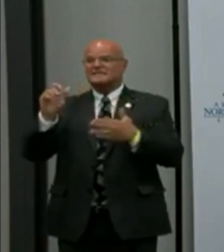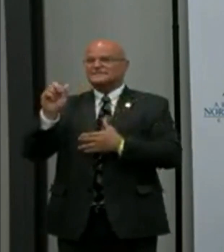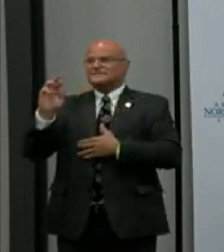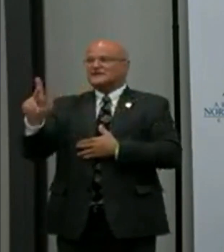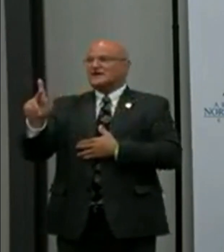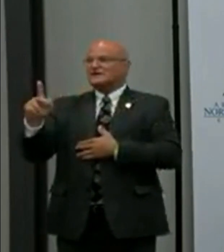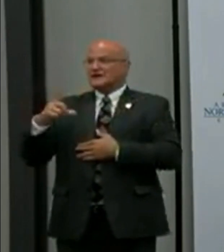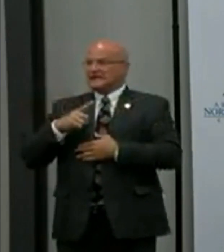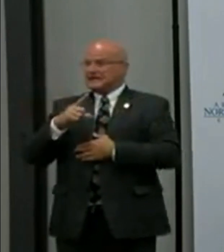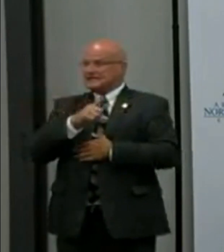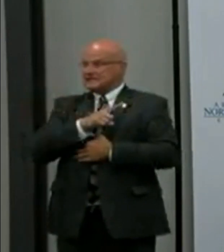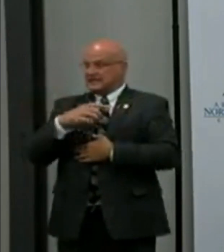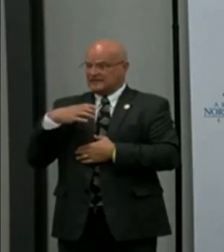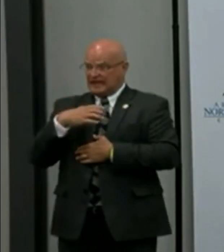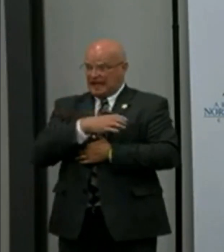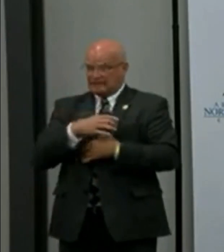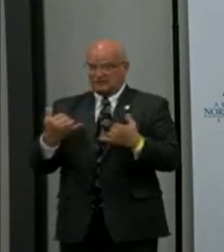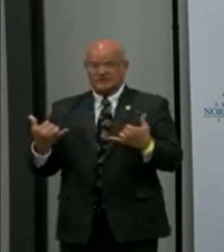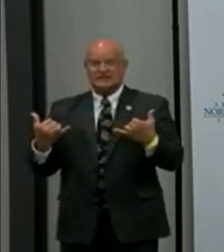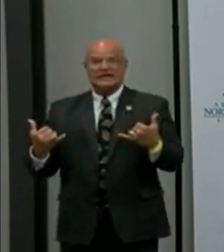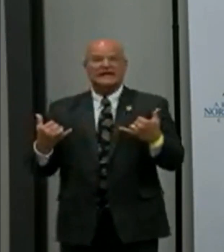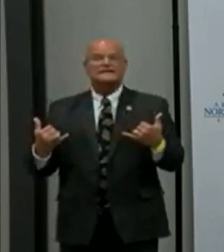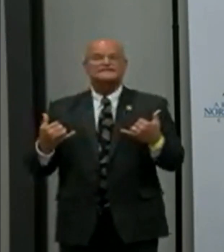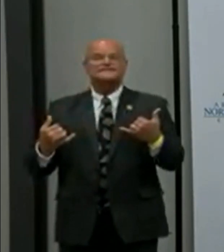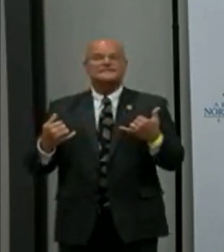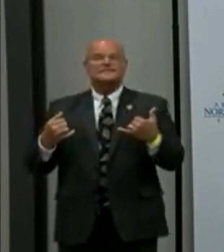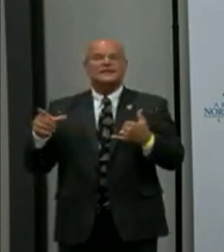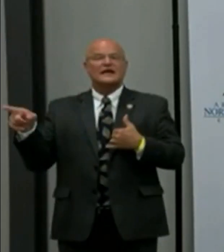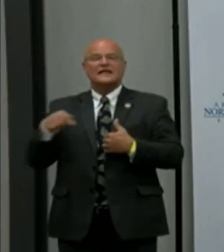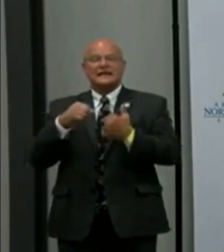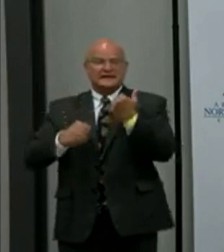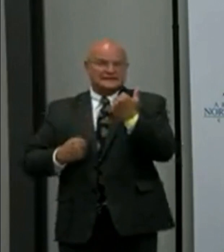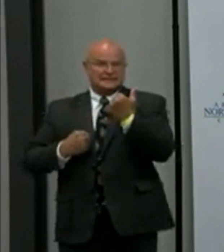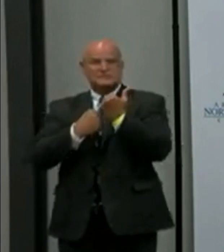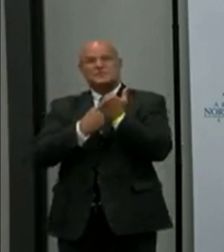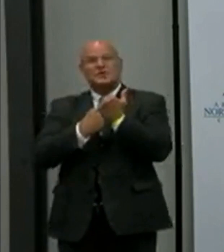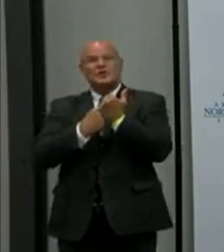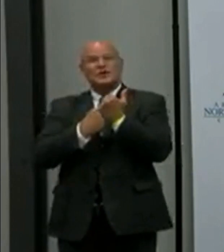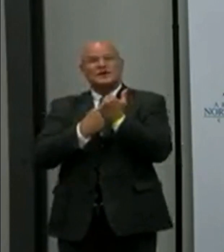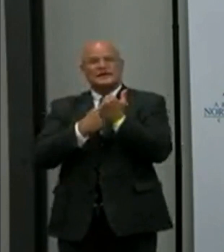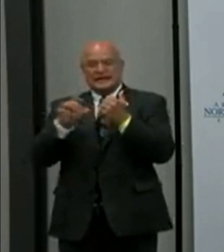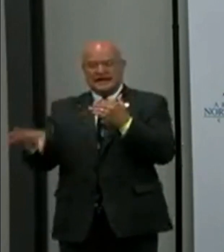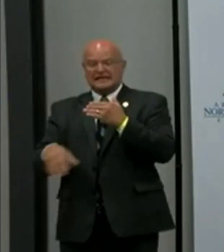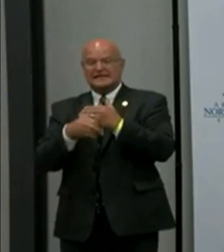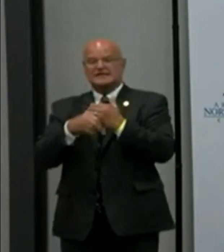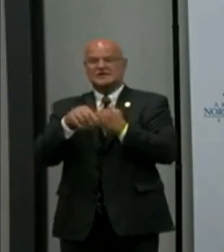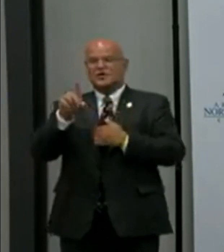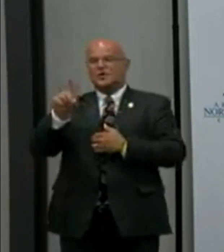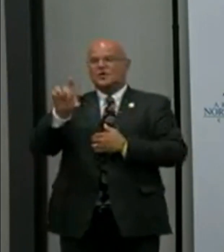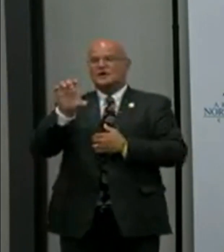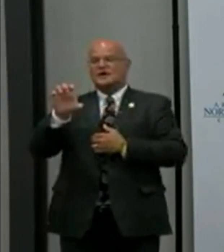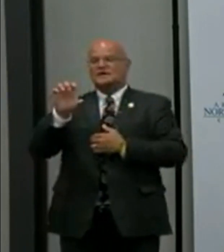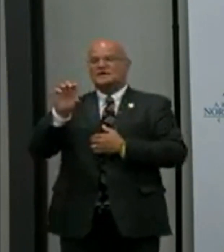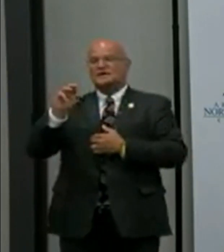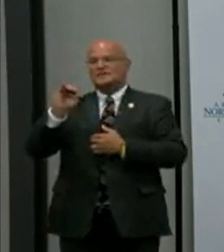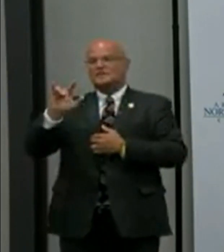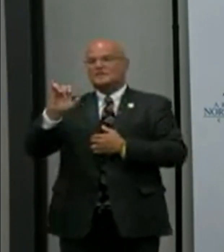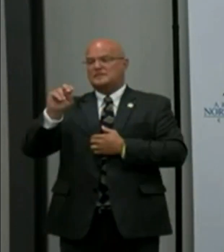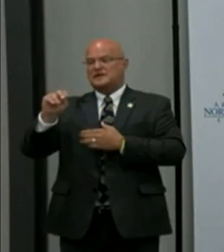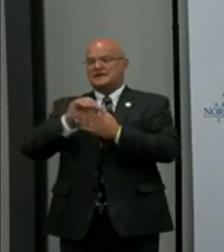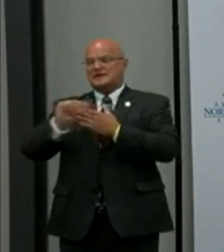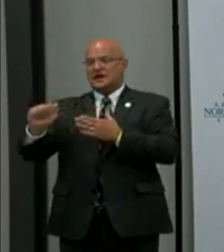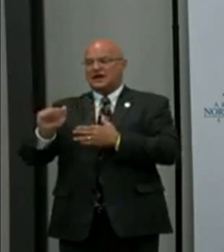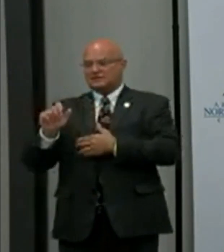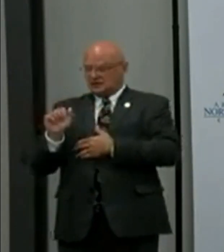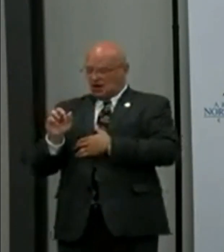Arkansas Legislative Council today for supporting an additional $100 million of